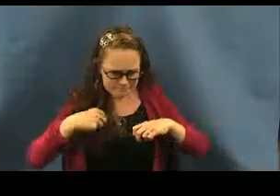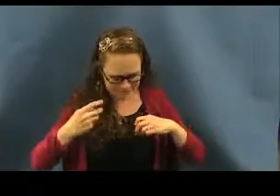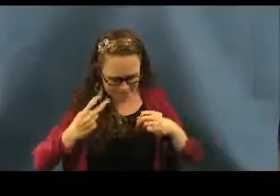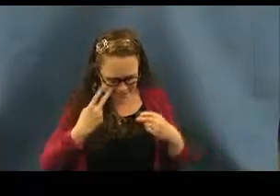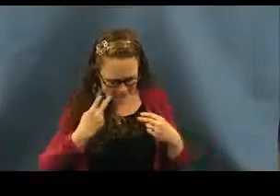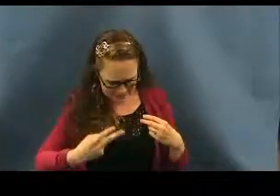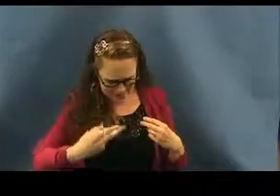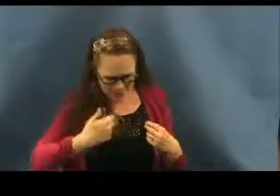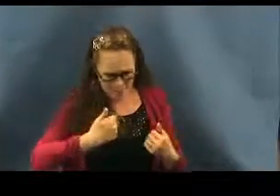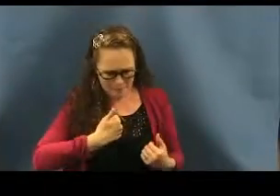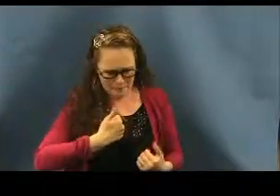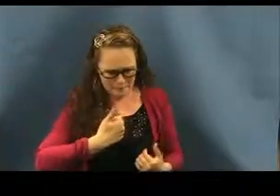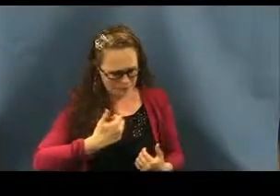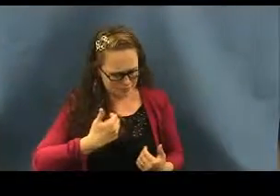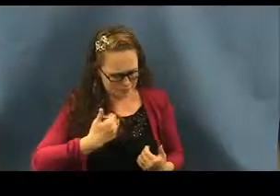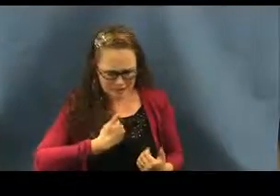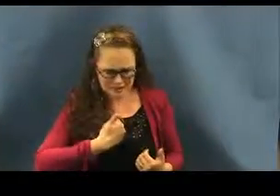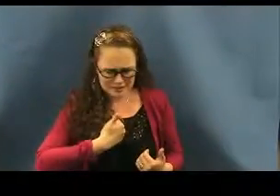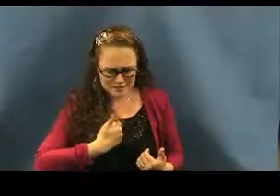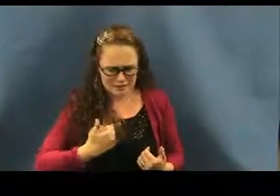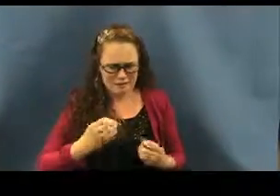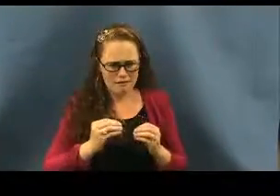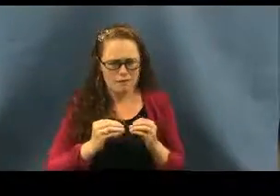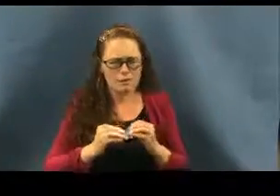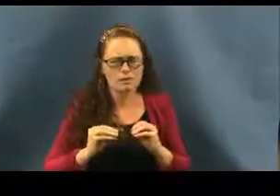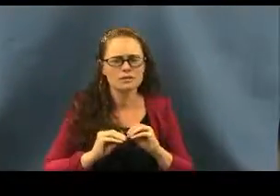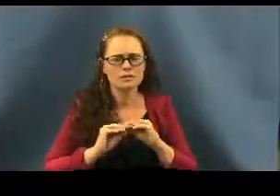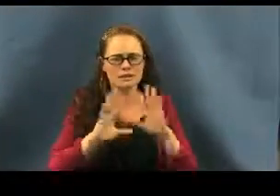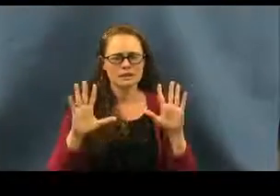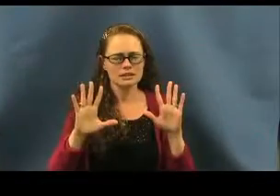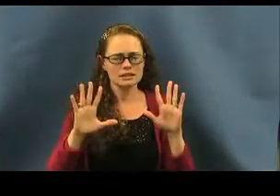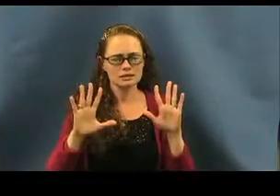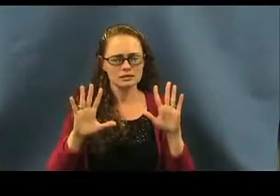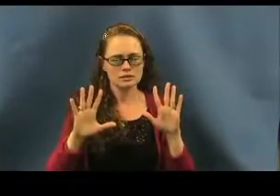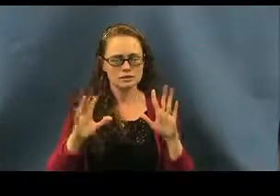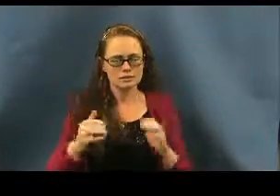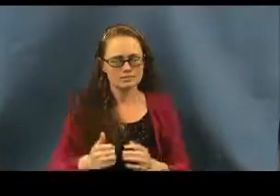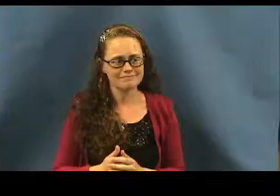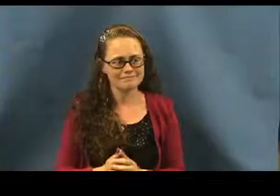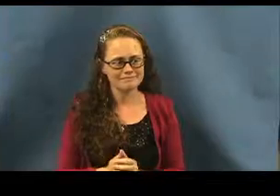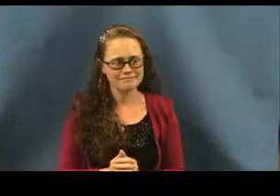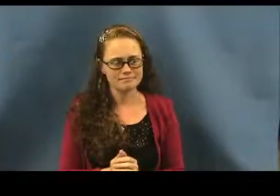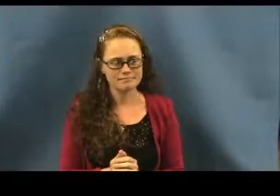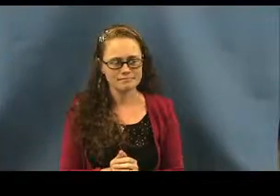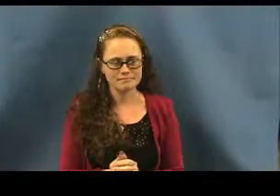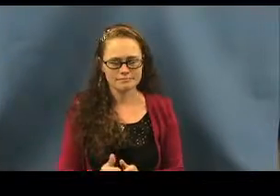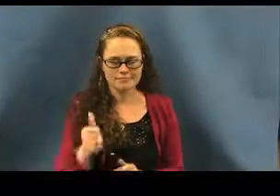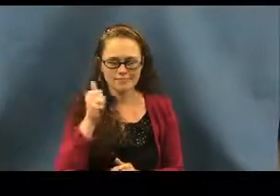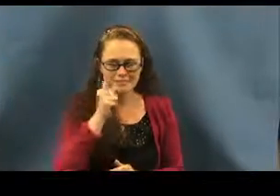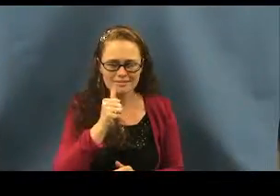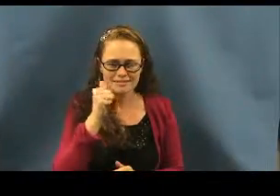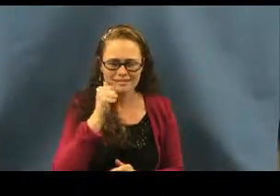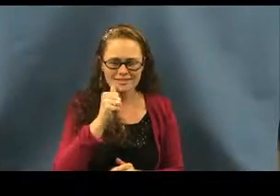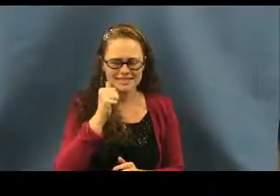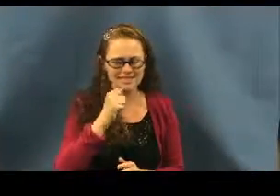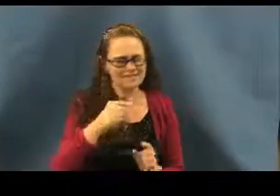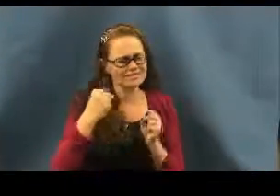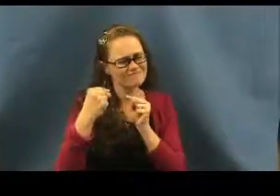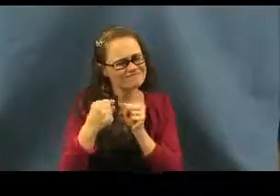But I struggle to maintain this perspective in my daily life. I feel like it's easy to get caught up in the day-to-day and forget